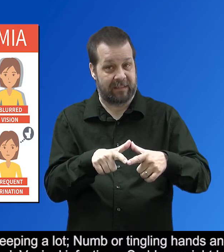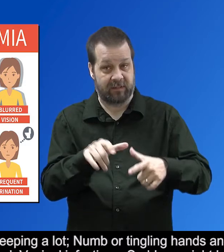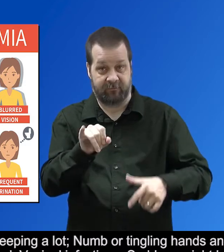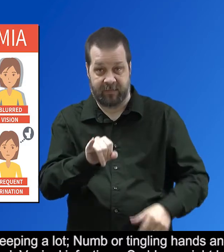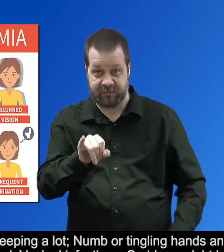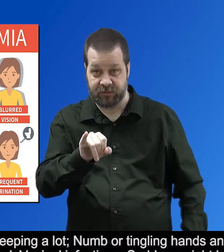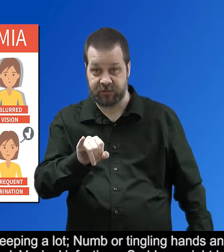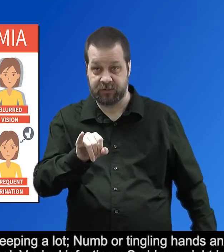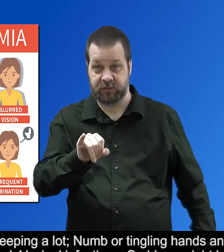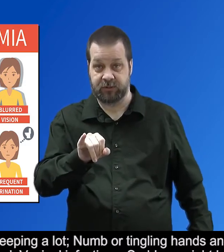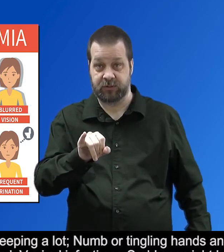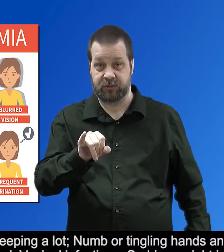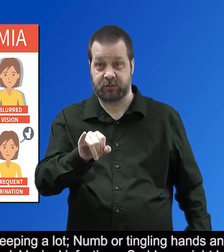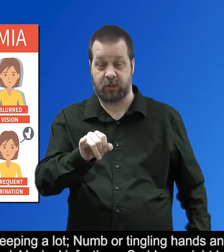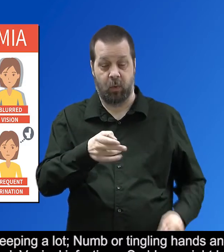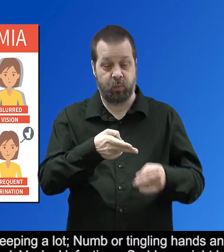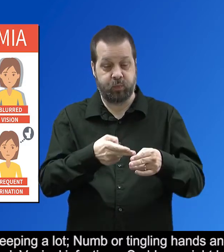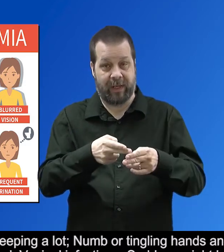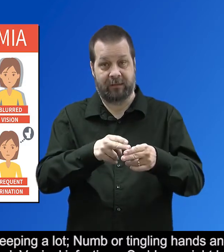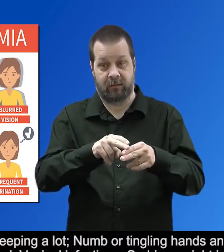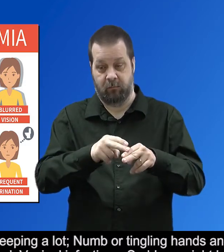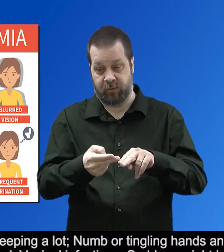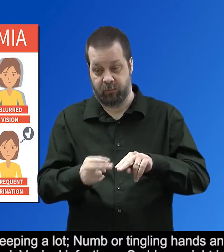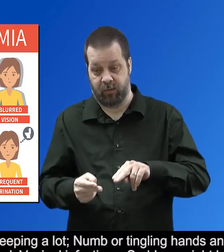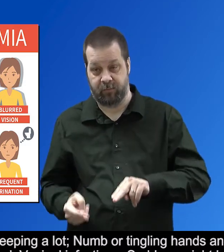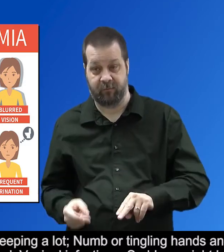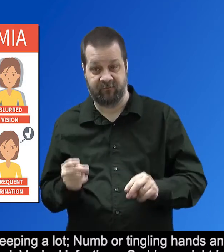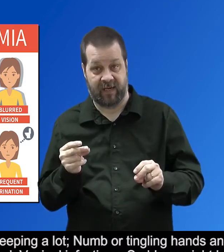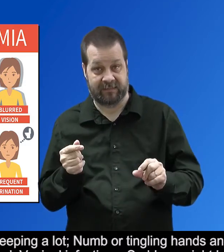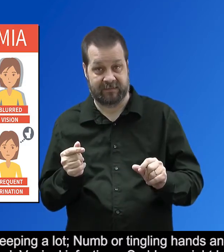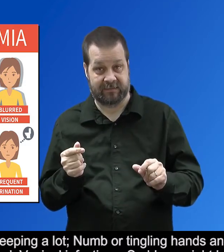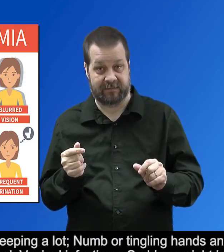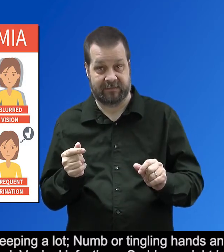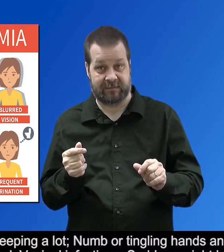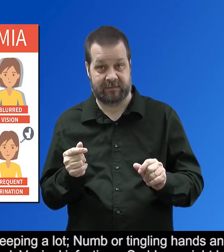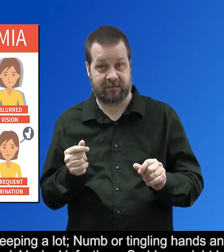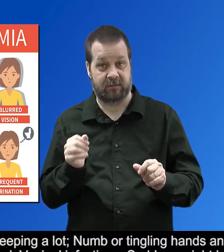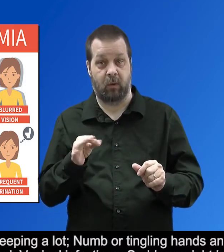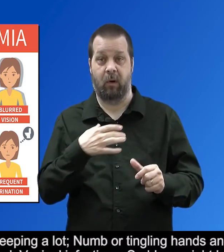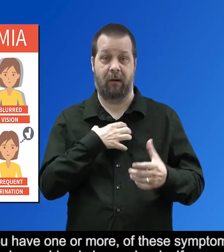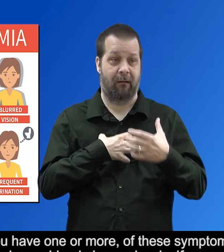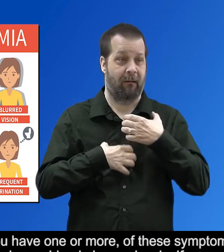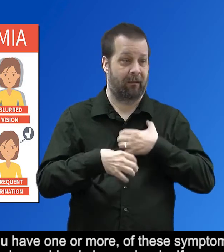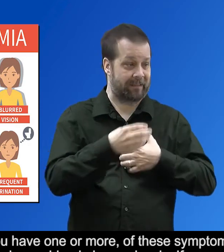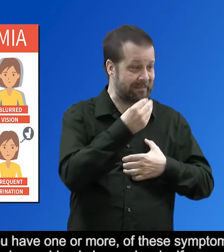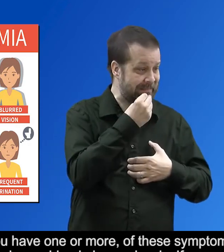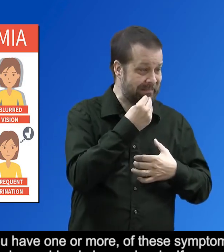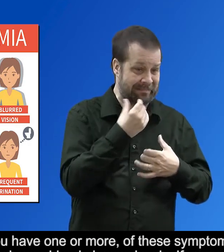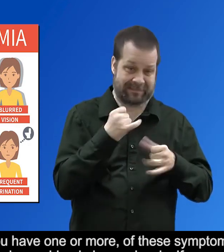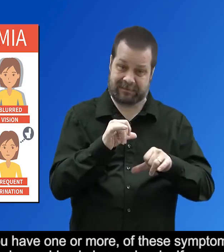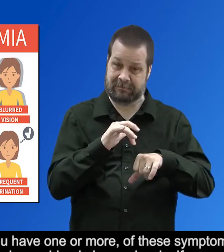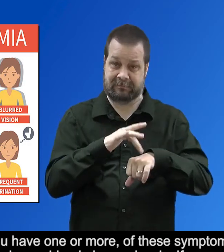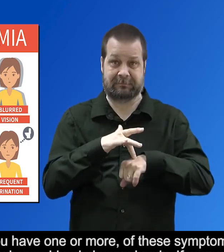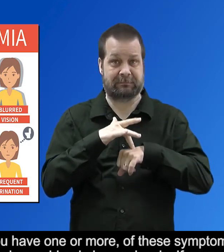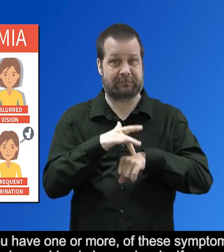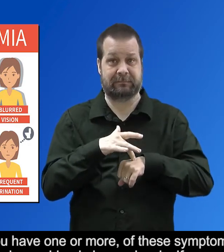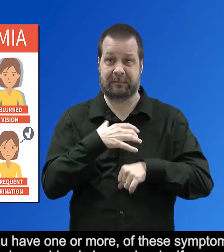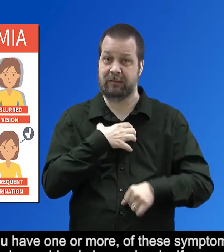vaginal infections, sudden weight loss, or hungry all the time.